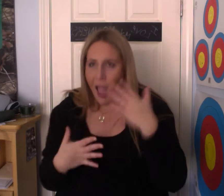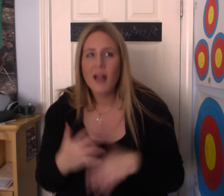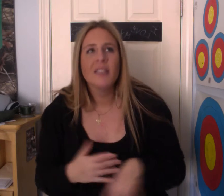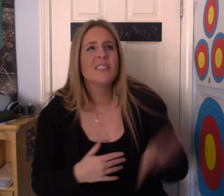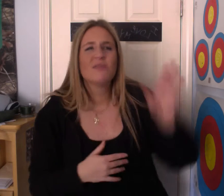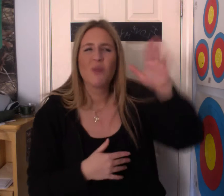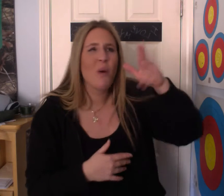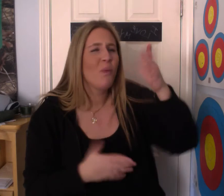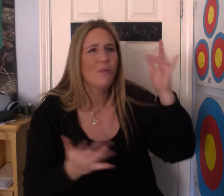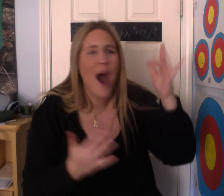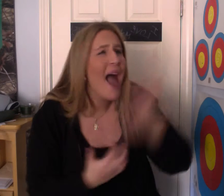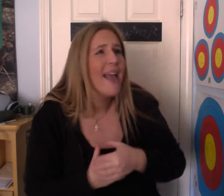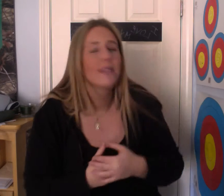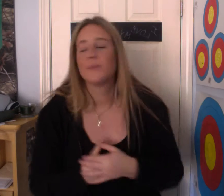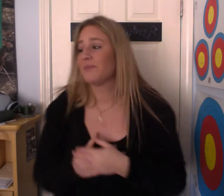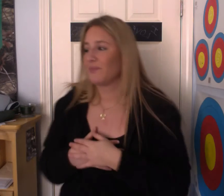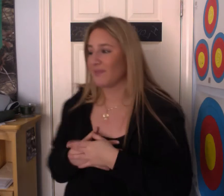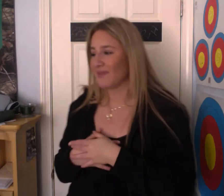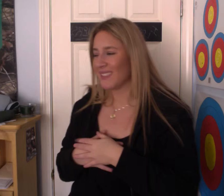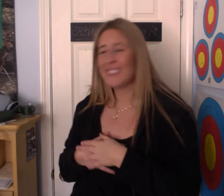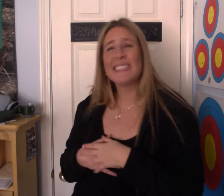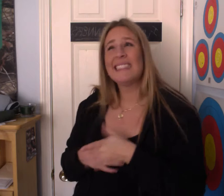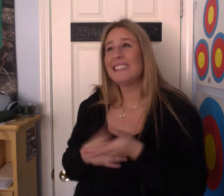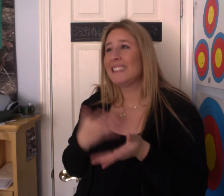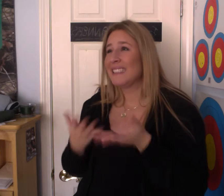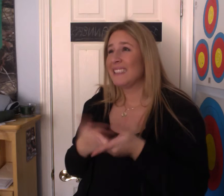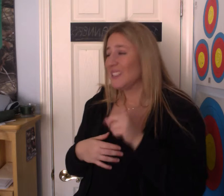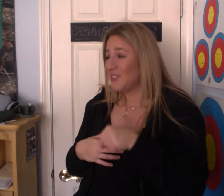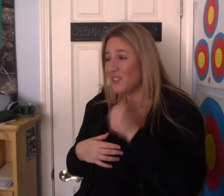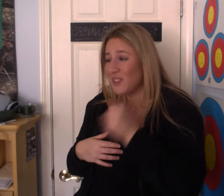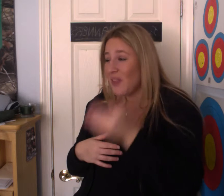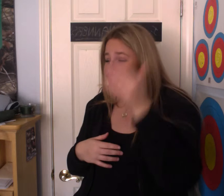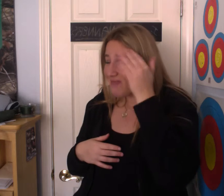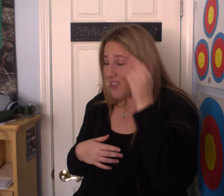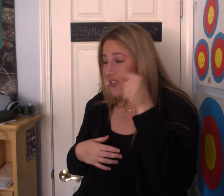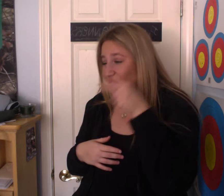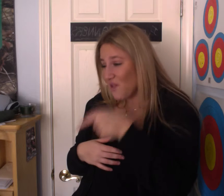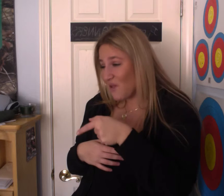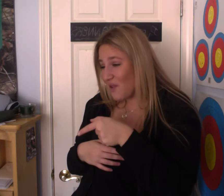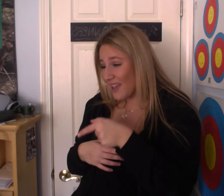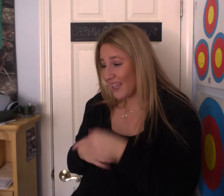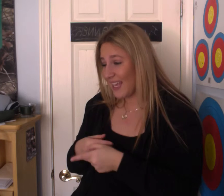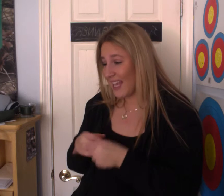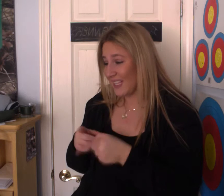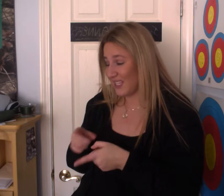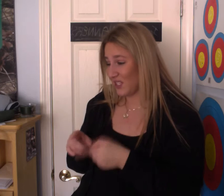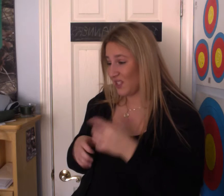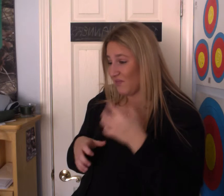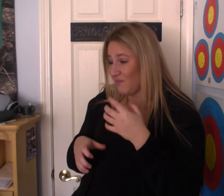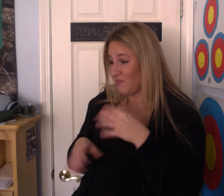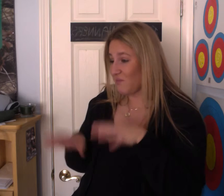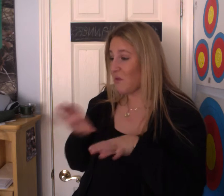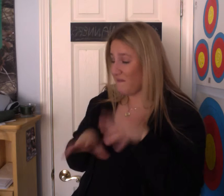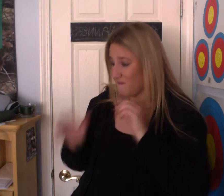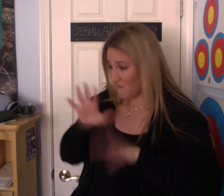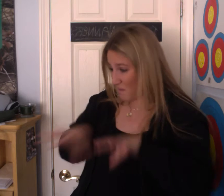her why. And she said it was because they didn't think I could do the stunts. I said, excuse me, if I can't do the